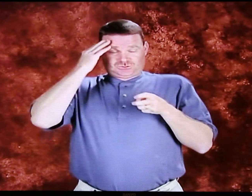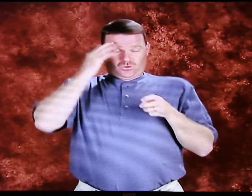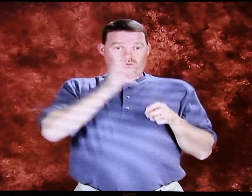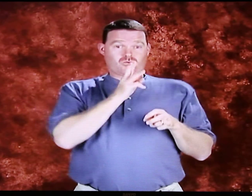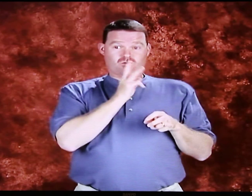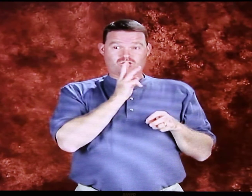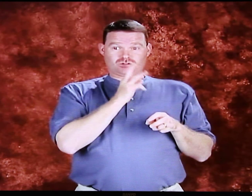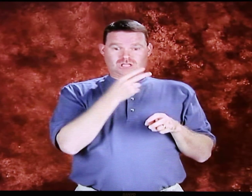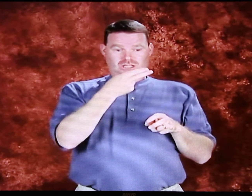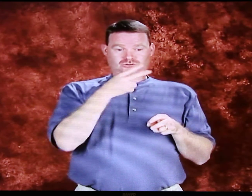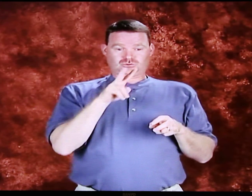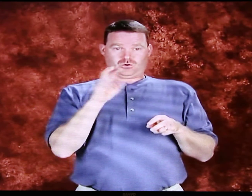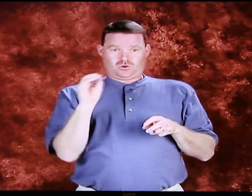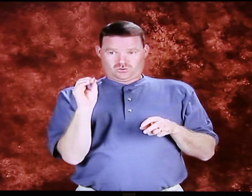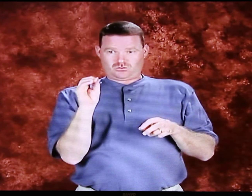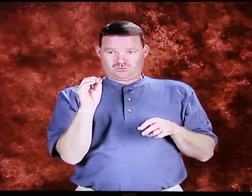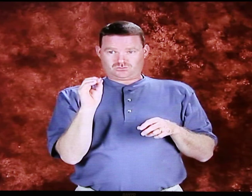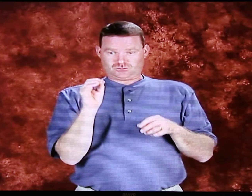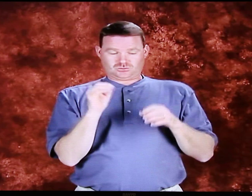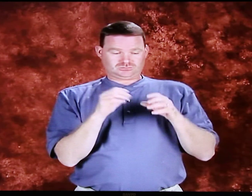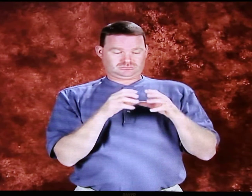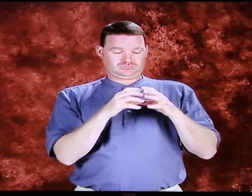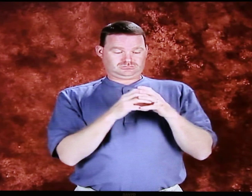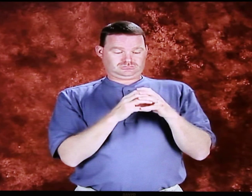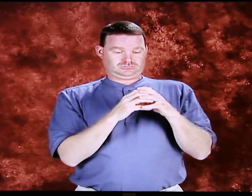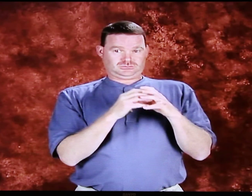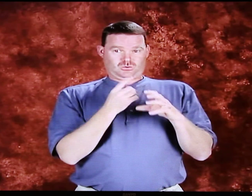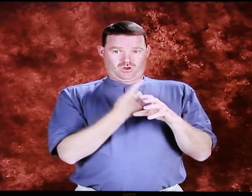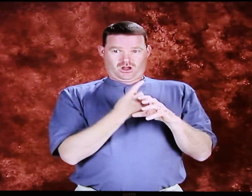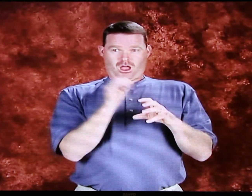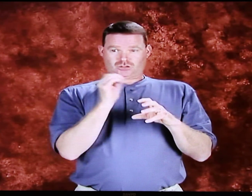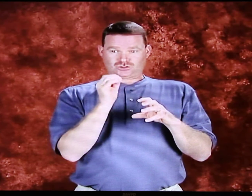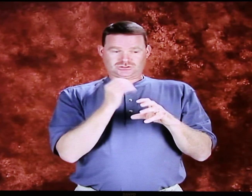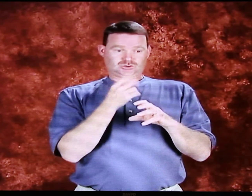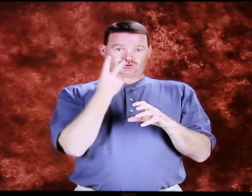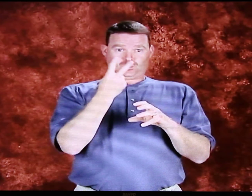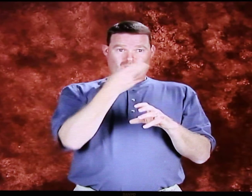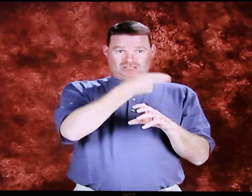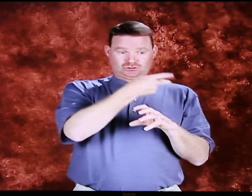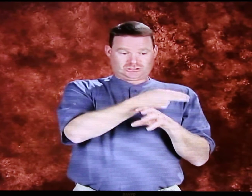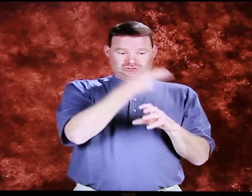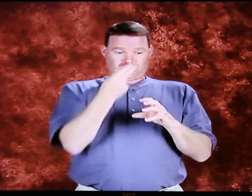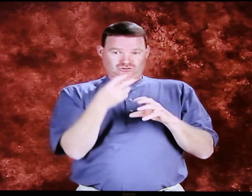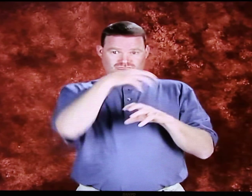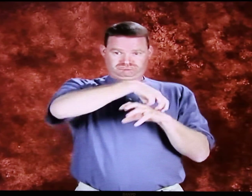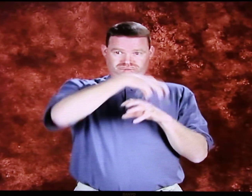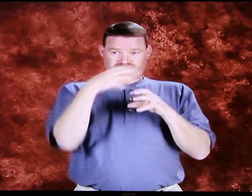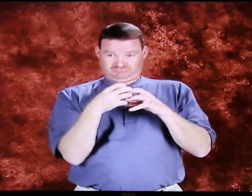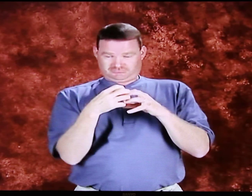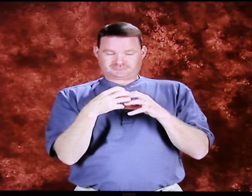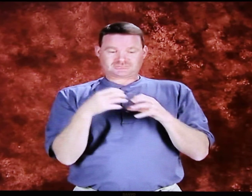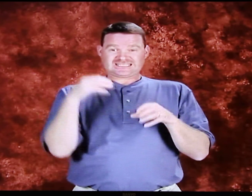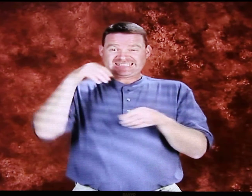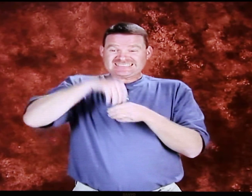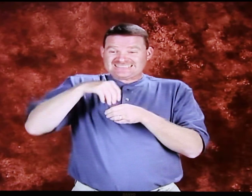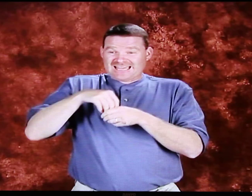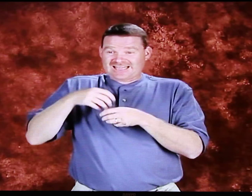still absorbed through the tree's roots. You know, and that's H2O. So you have oxygen, one oxygen atom and two